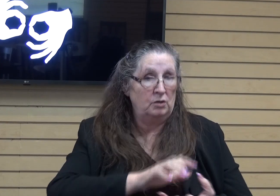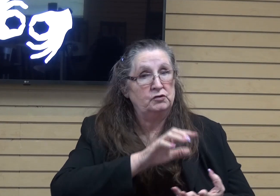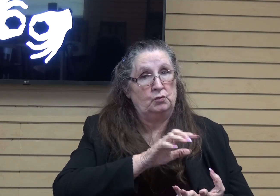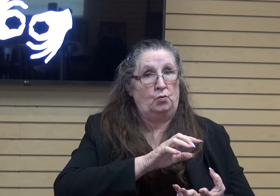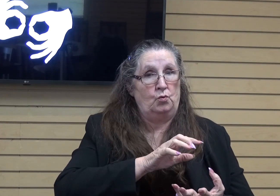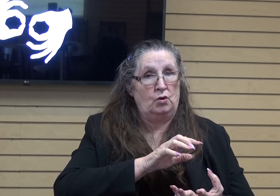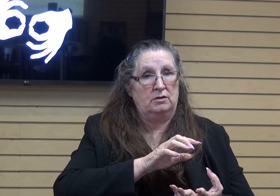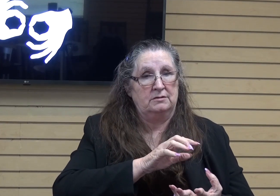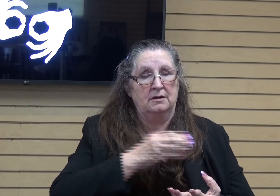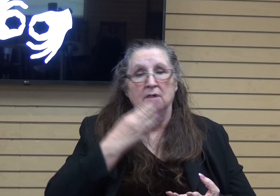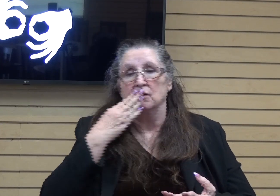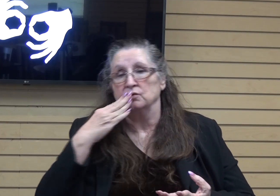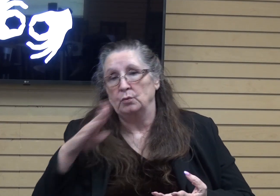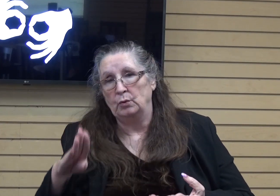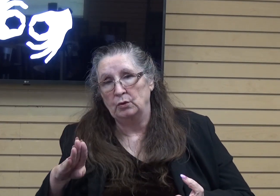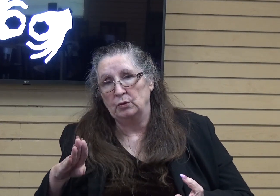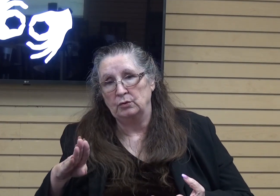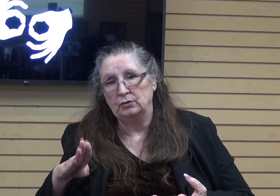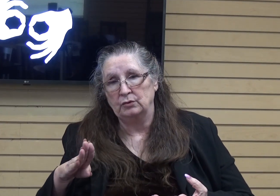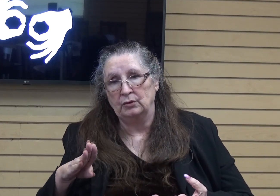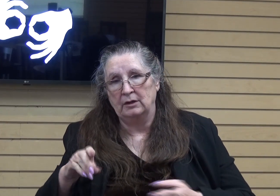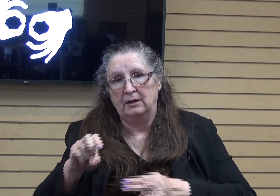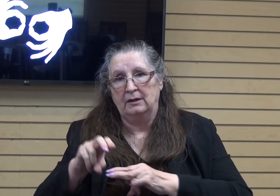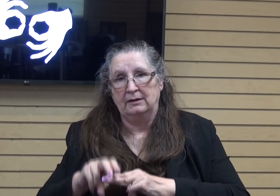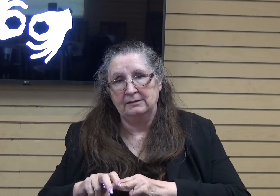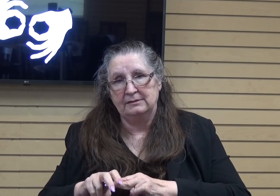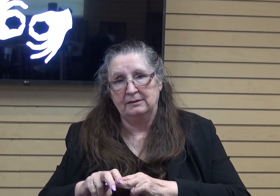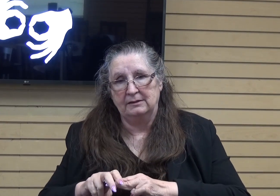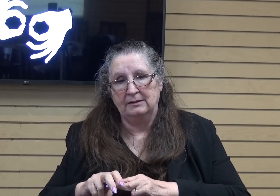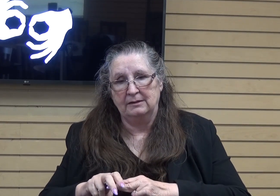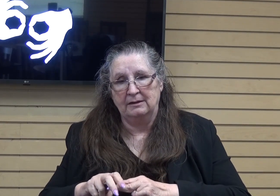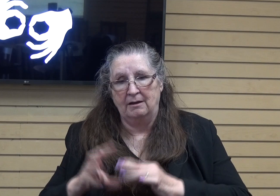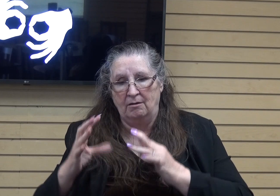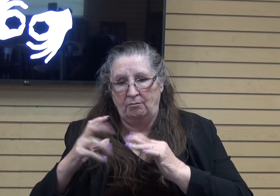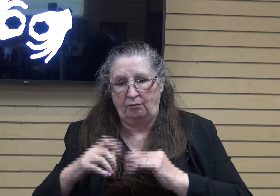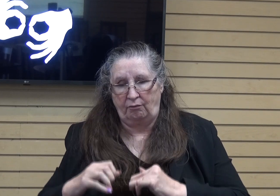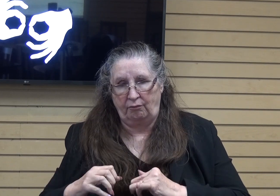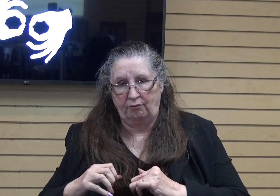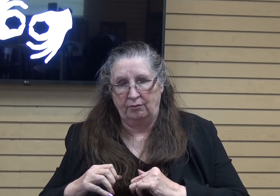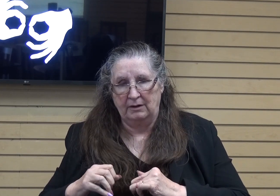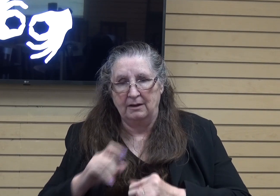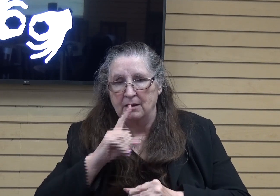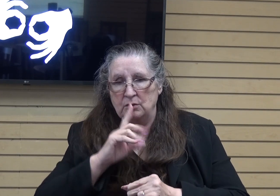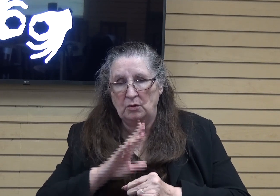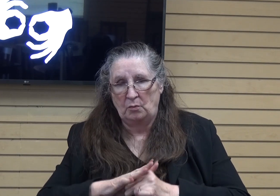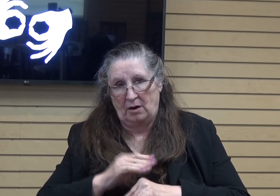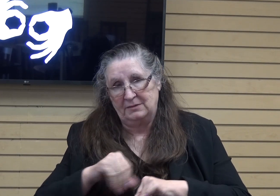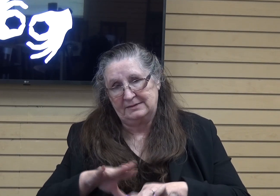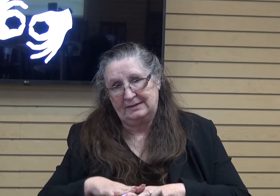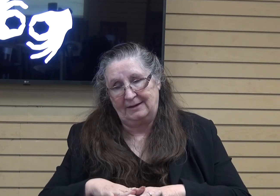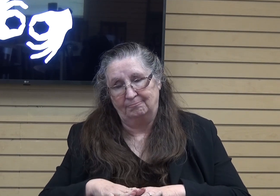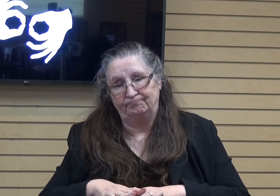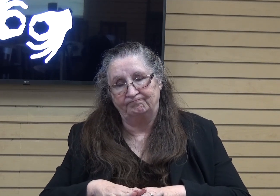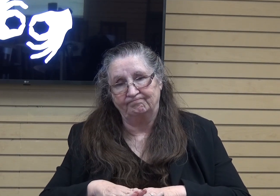Jerusalem that was sitting in rubble back in the promised land. And even still,